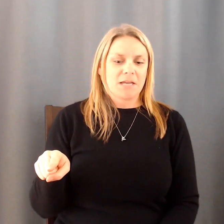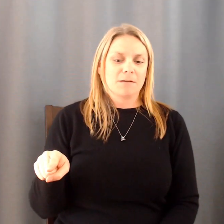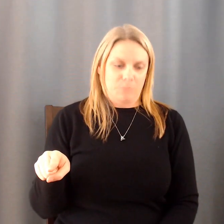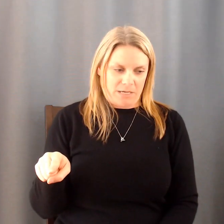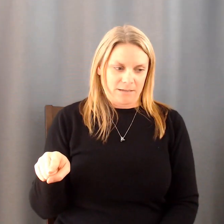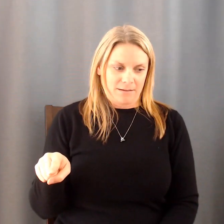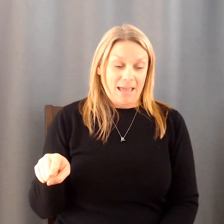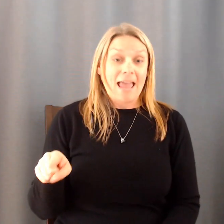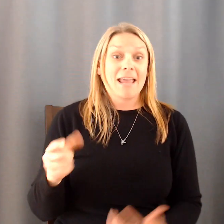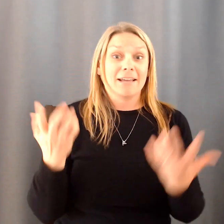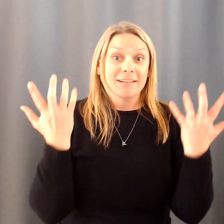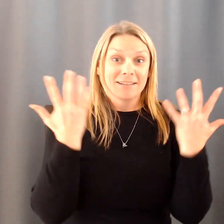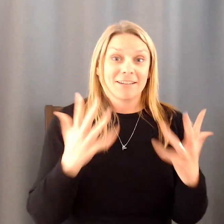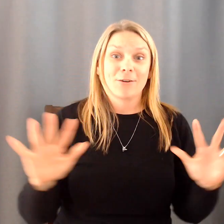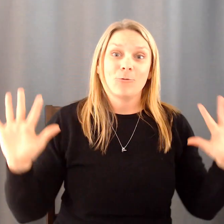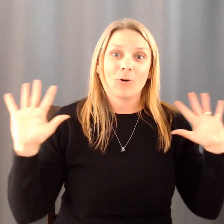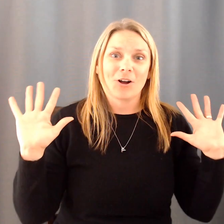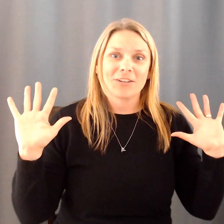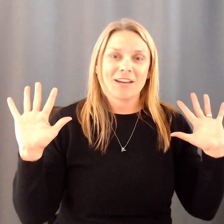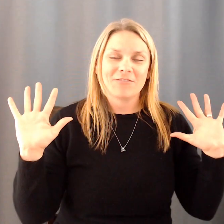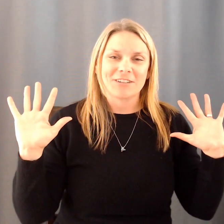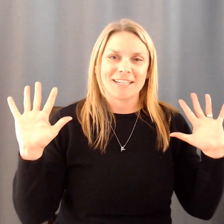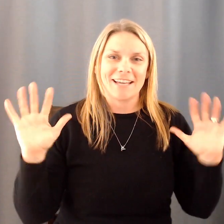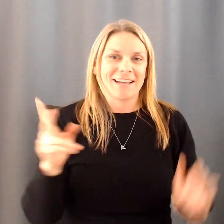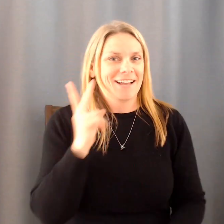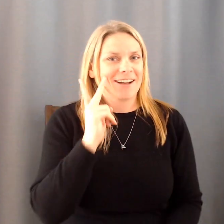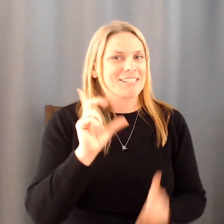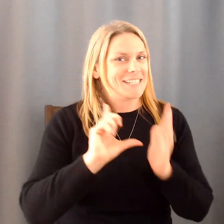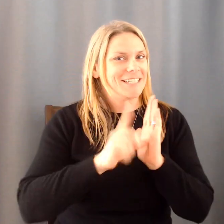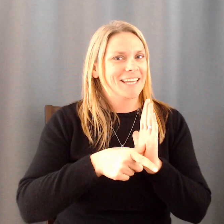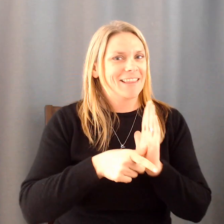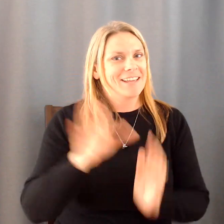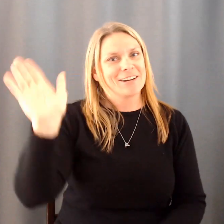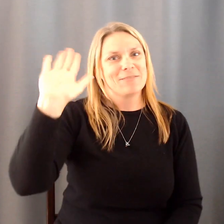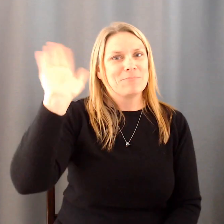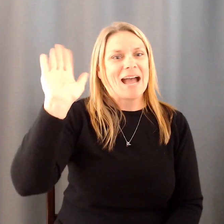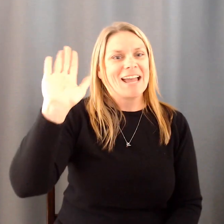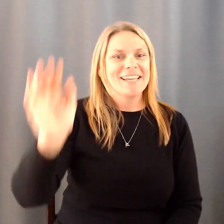bing, bing. And we're all done for today. I'll see you again later. Bye.